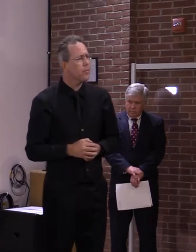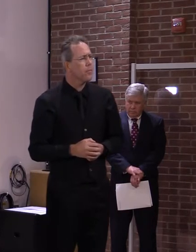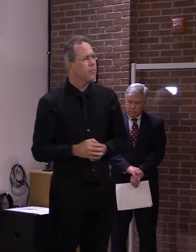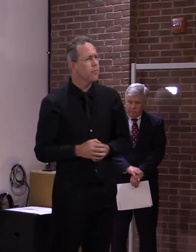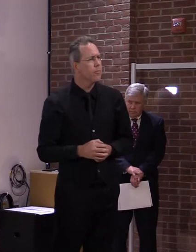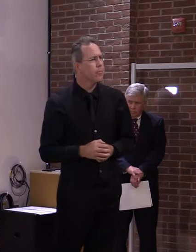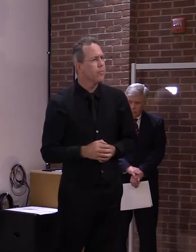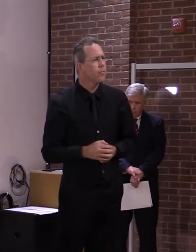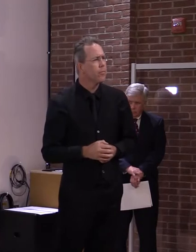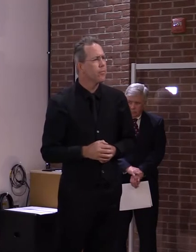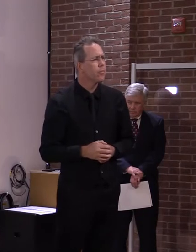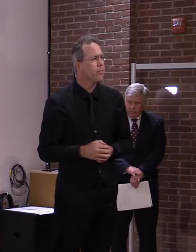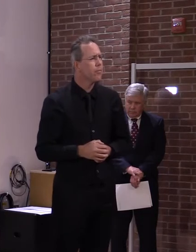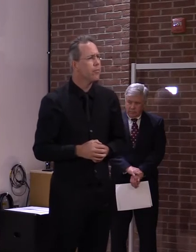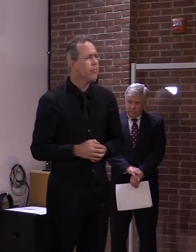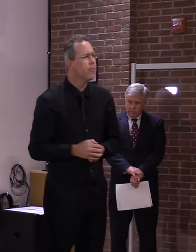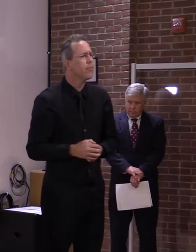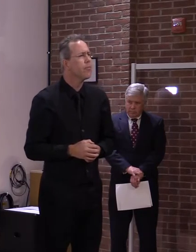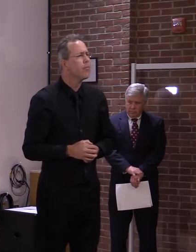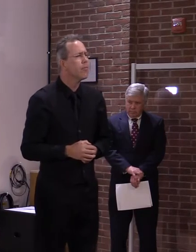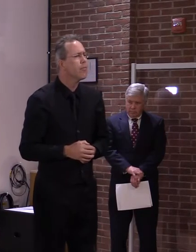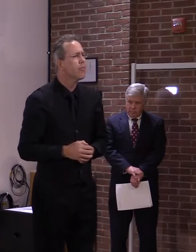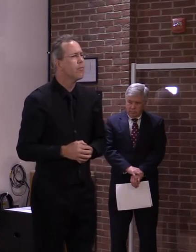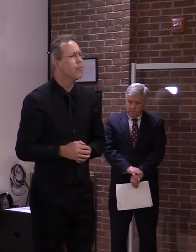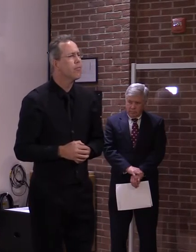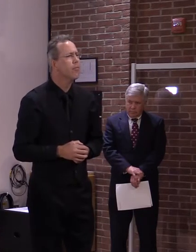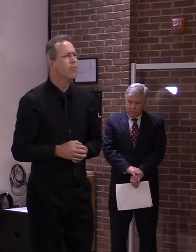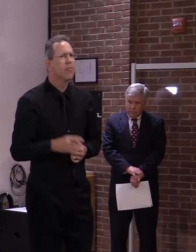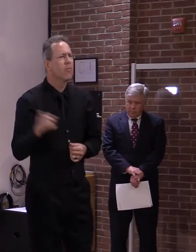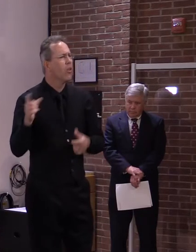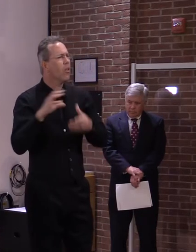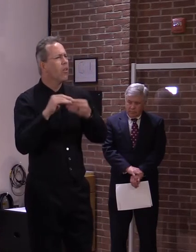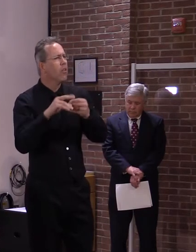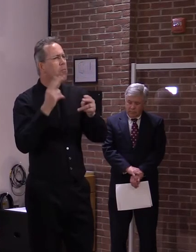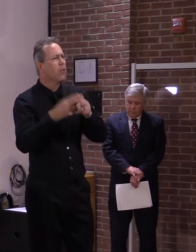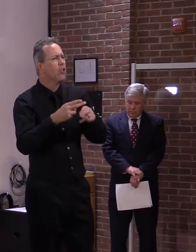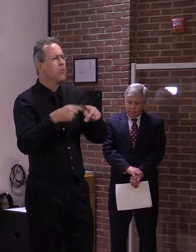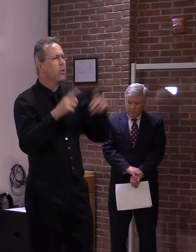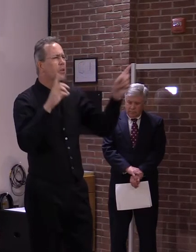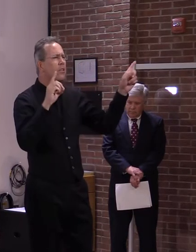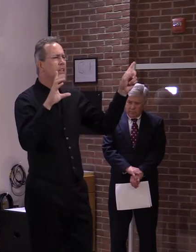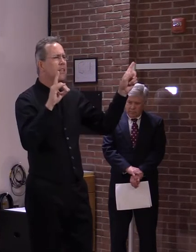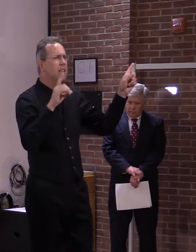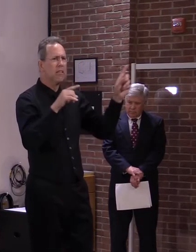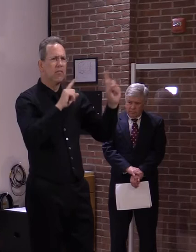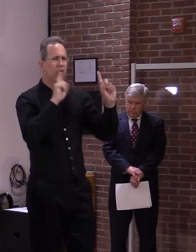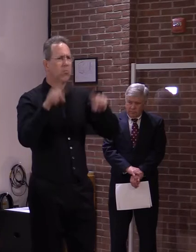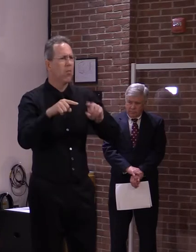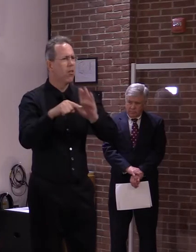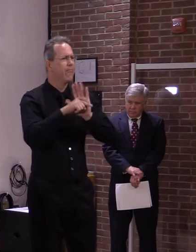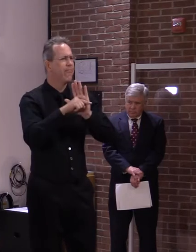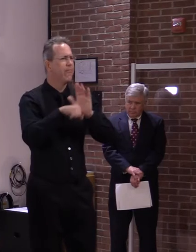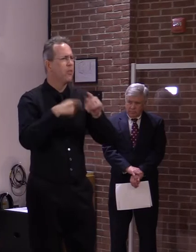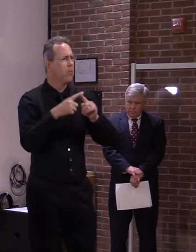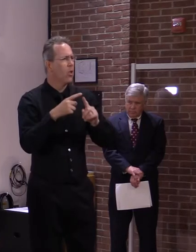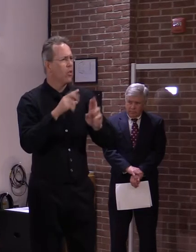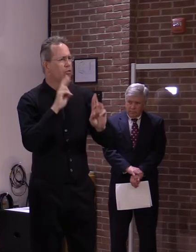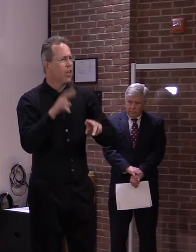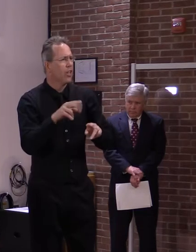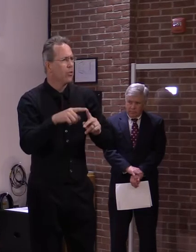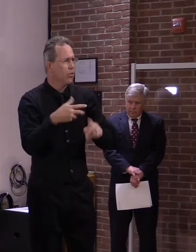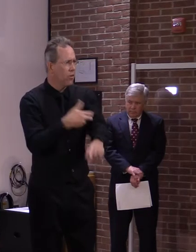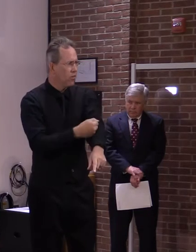system. I had not previously heard about this, and I know it's a little bit buried on the website. Were you surprised at all by the nature of